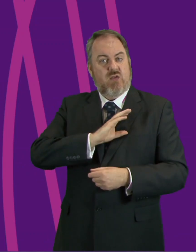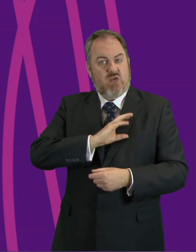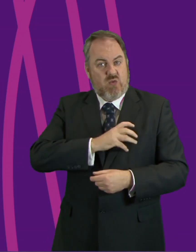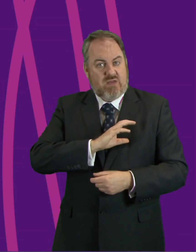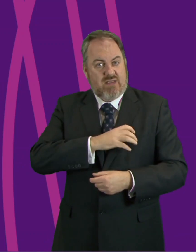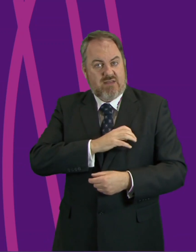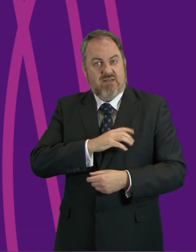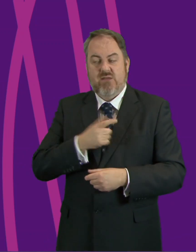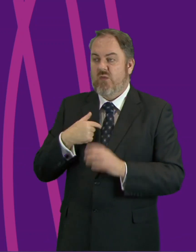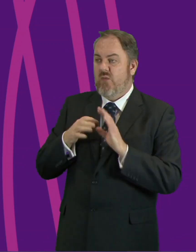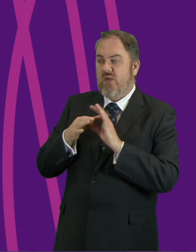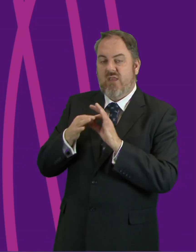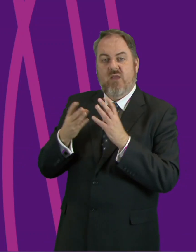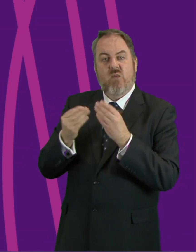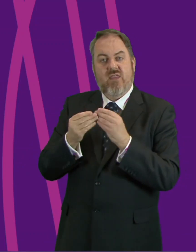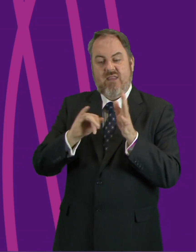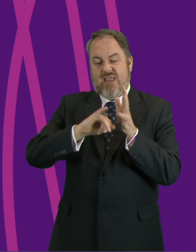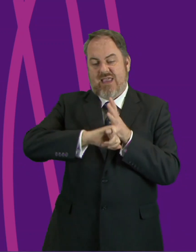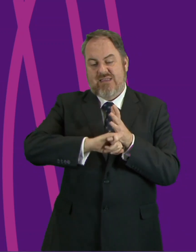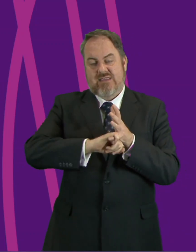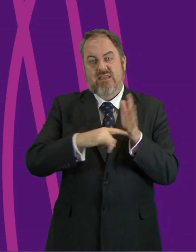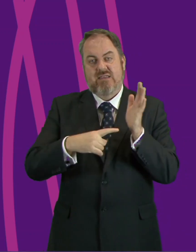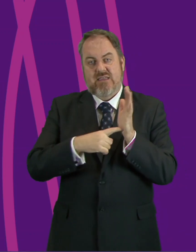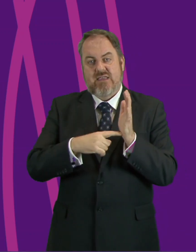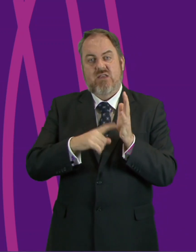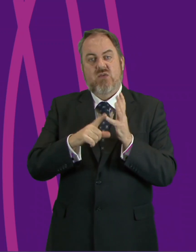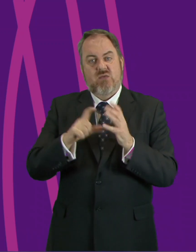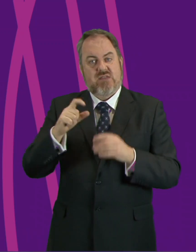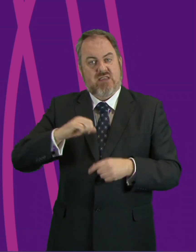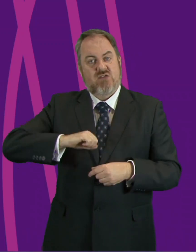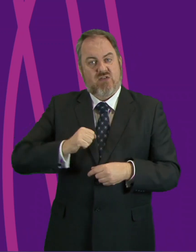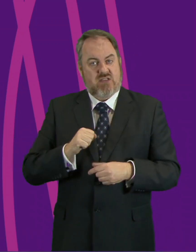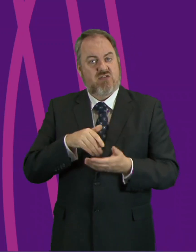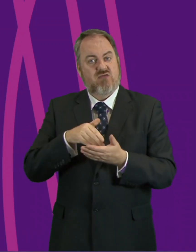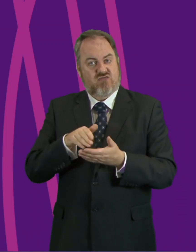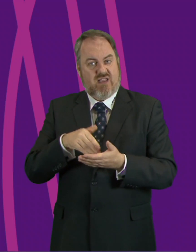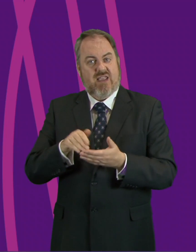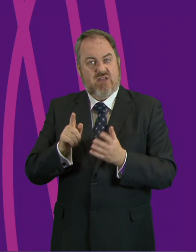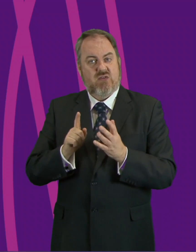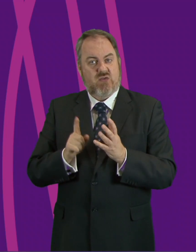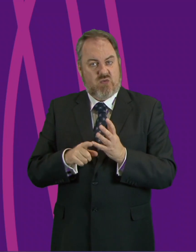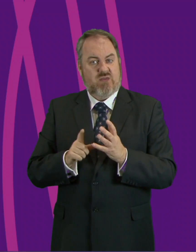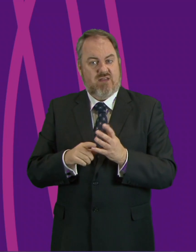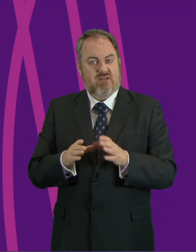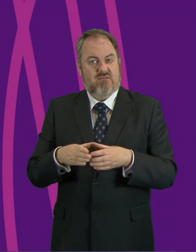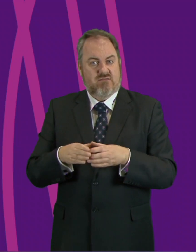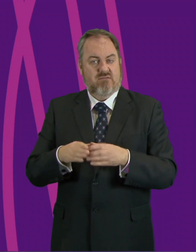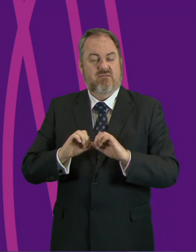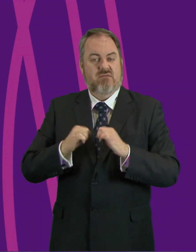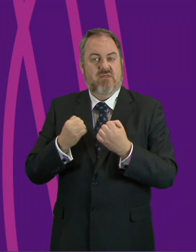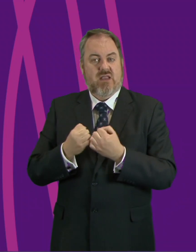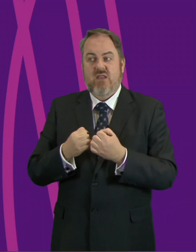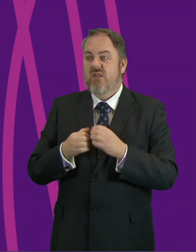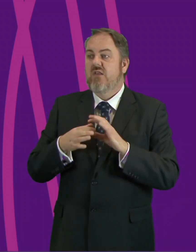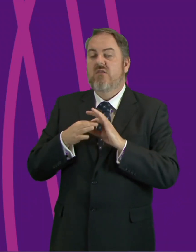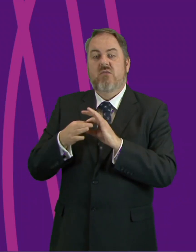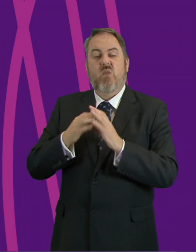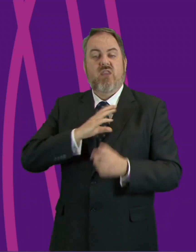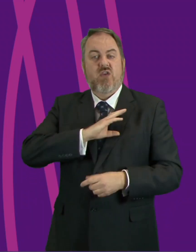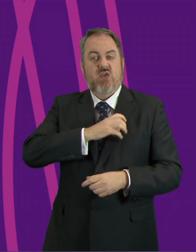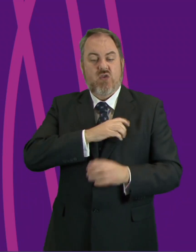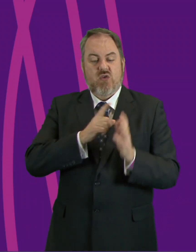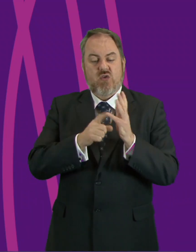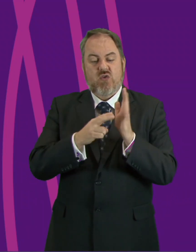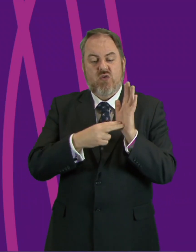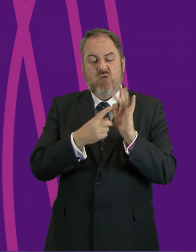met with the STUC on Friday. Jean Freeman is meeting with Unison, I think, tomorrow. These are discussions that